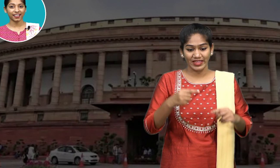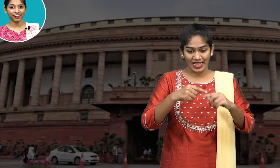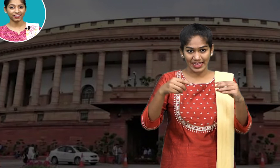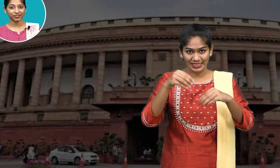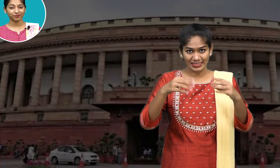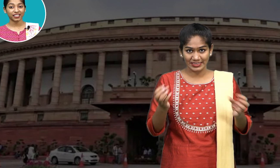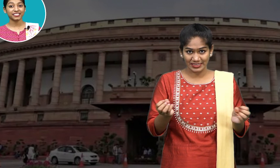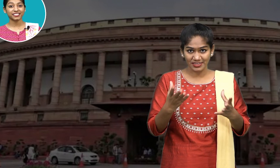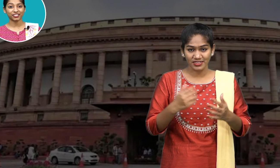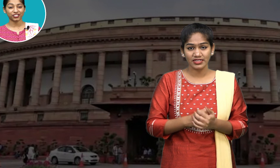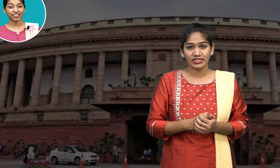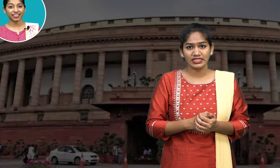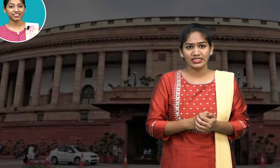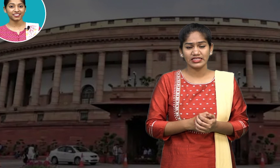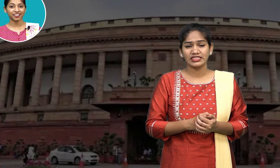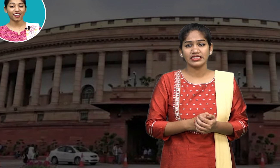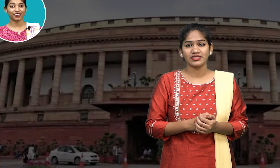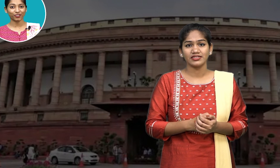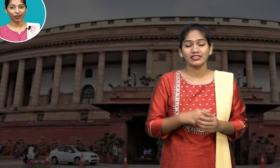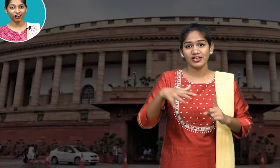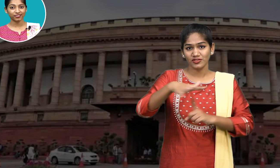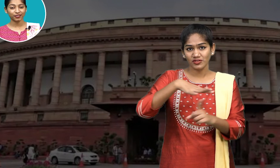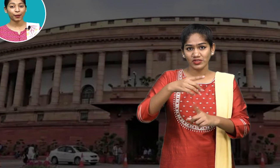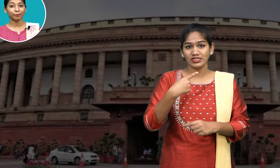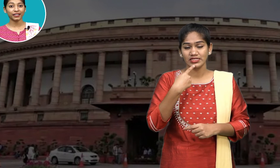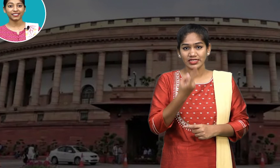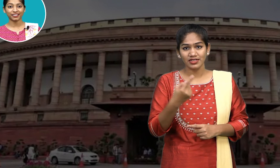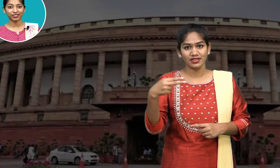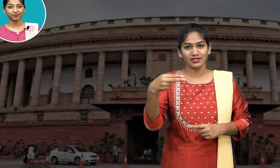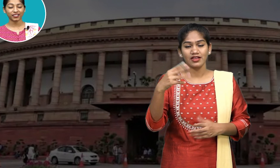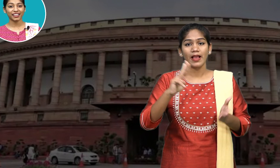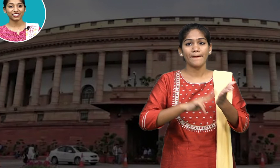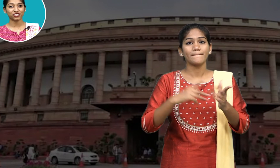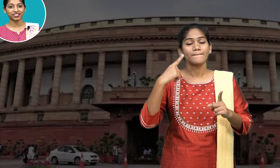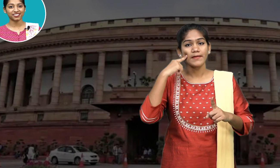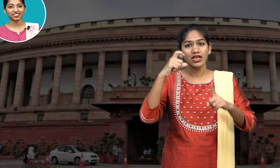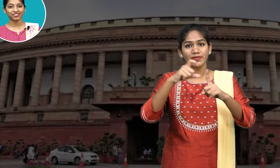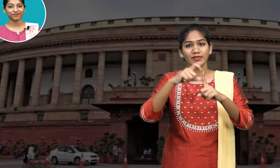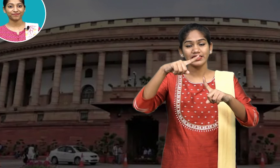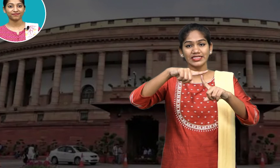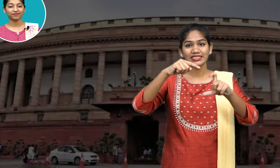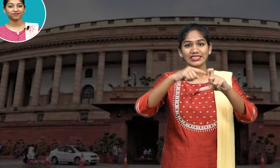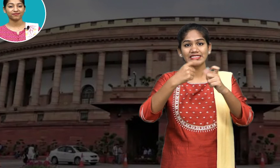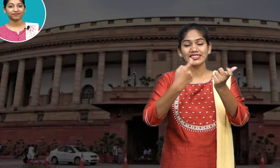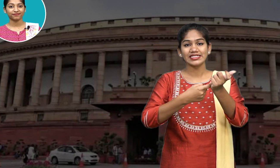Elections held in such a case are called mid-term elections.